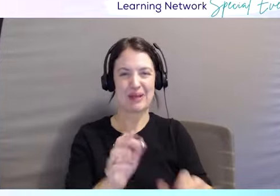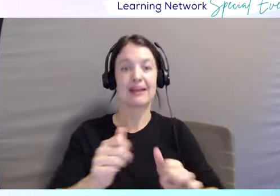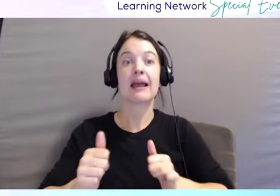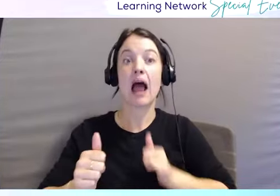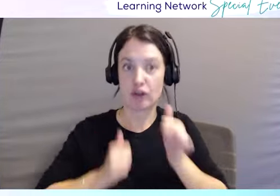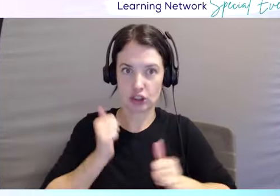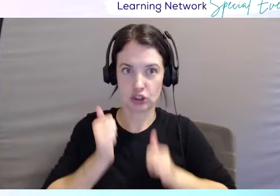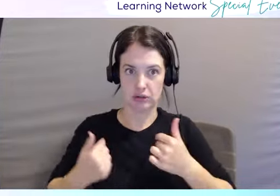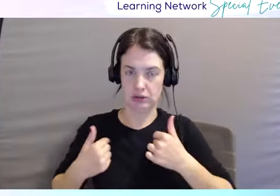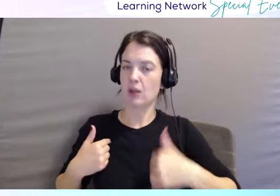evidence review